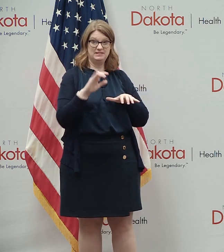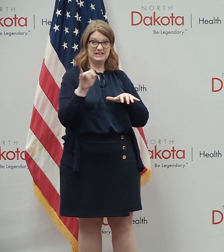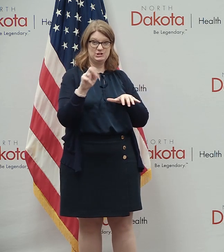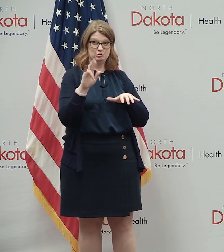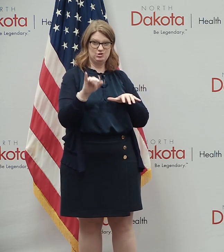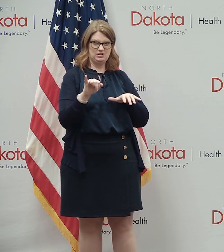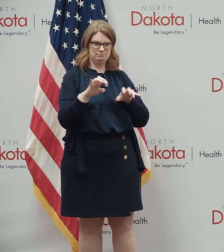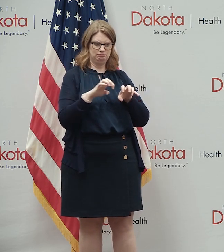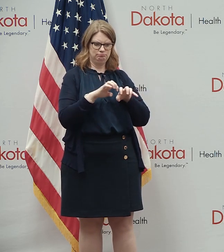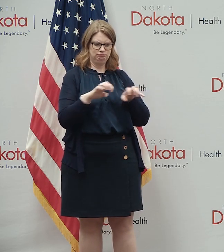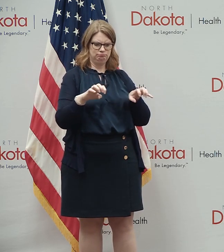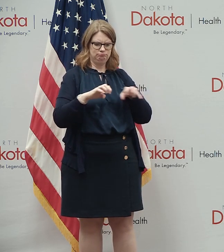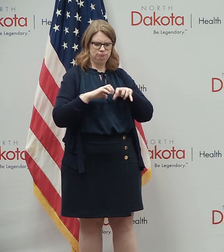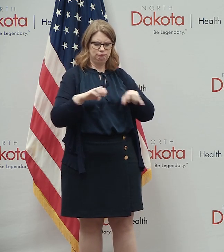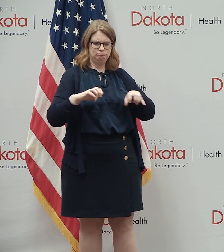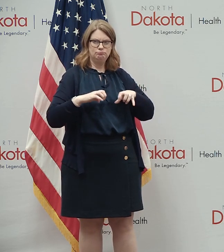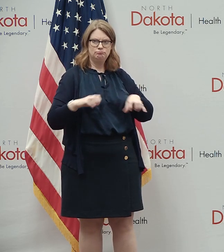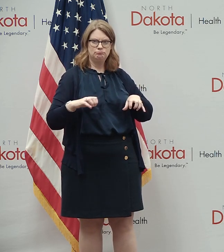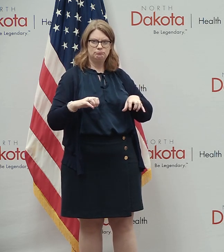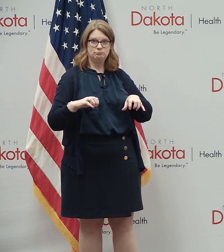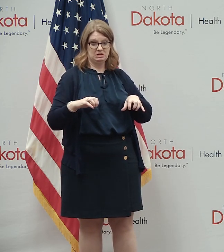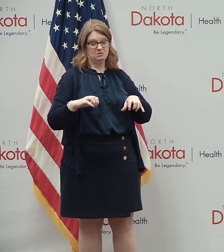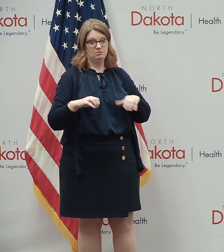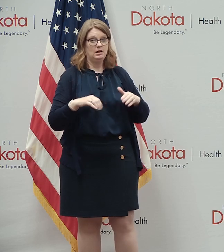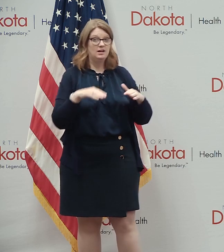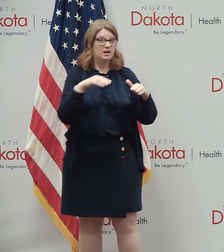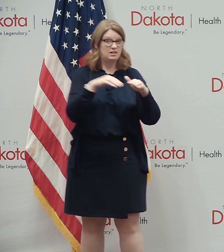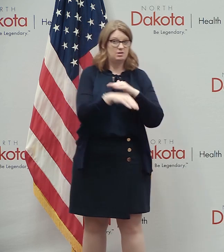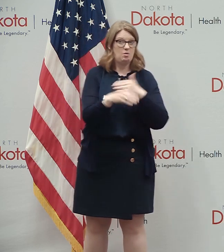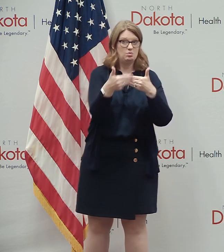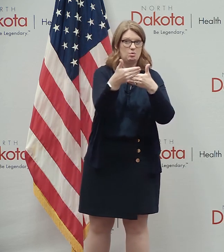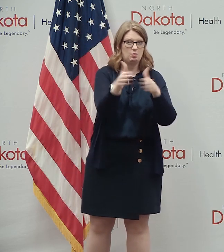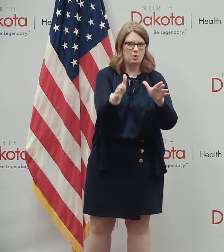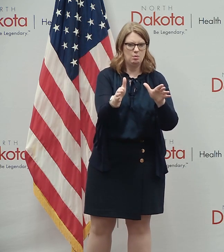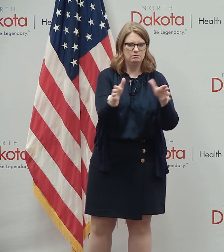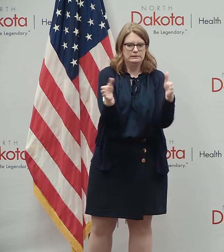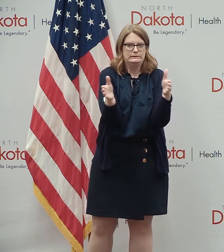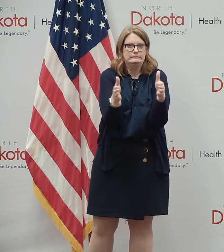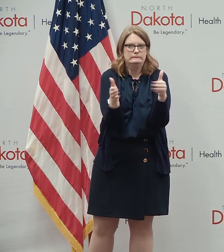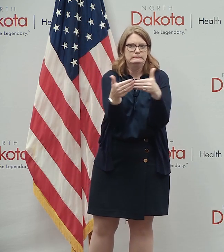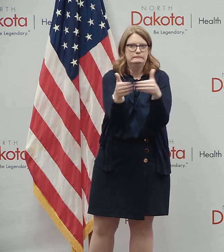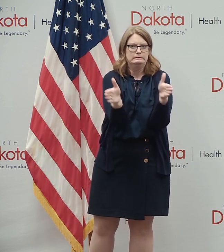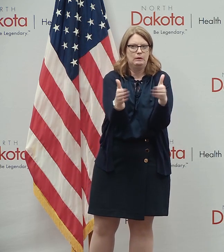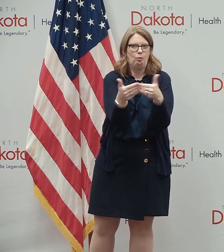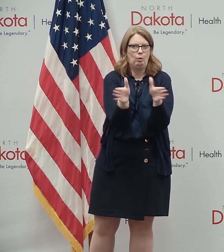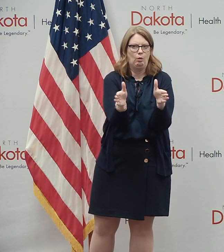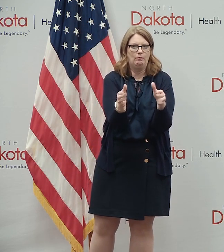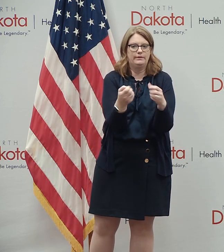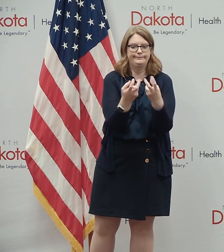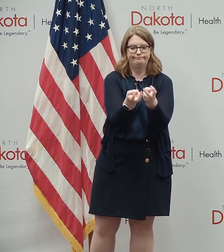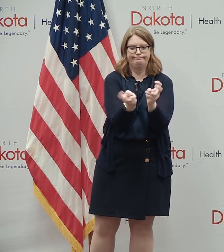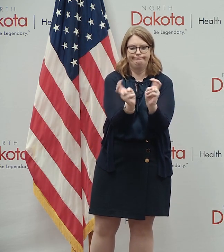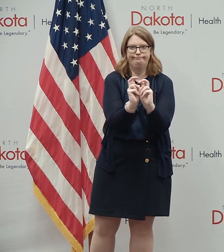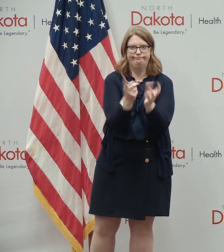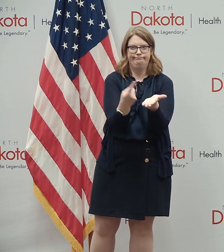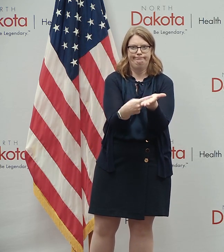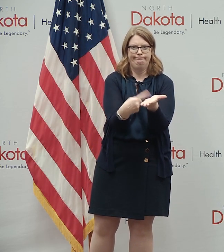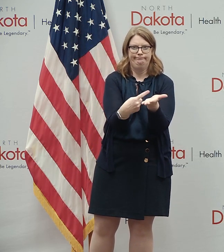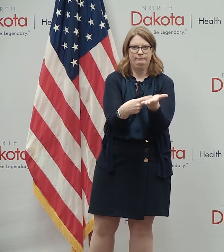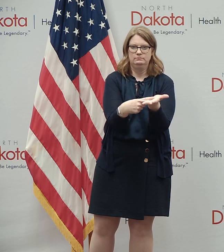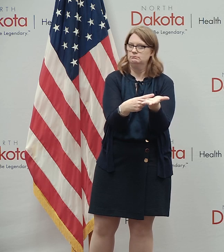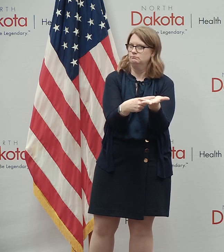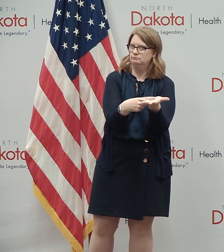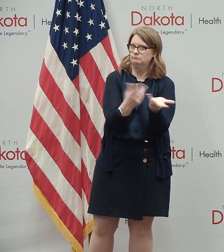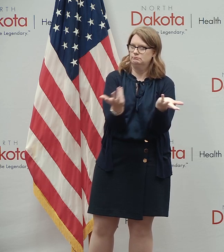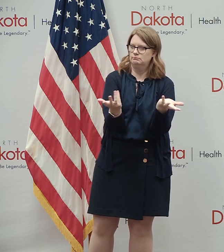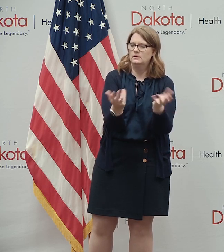jury, deliberating in fairly closed areas. So I want to make sure